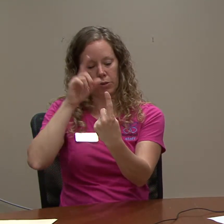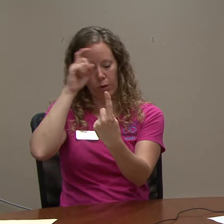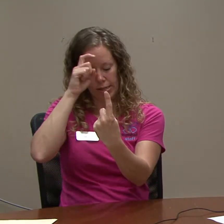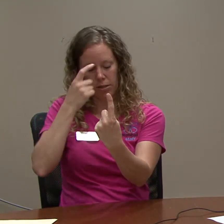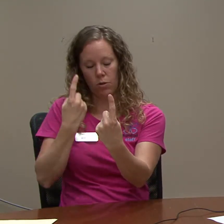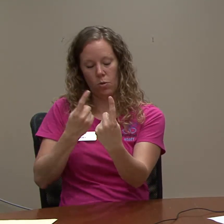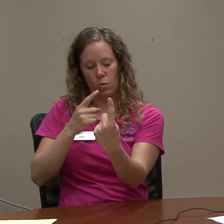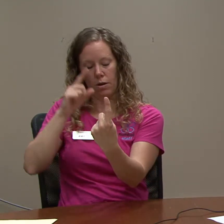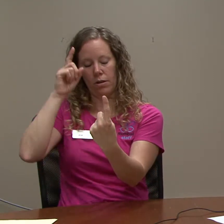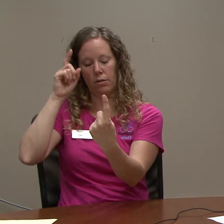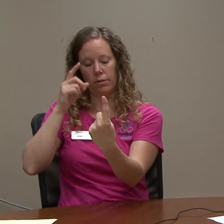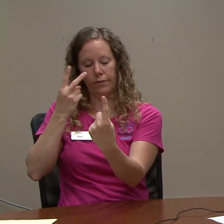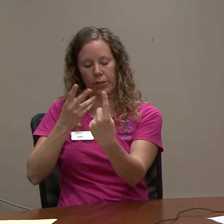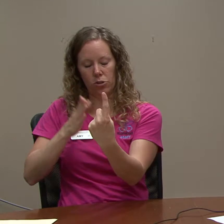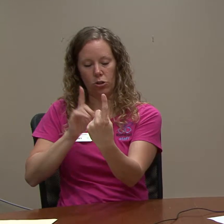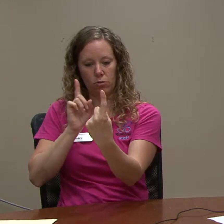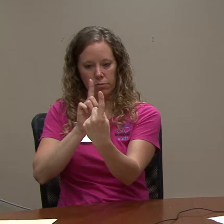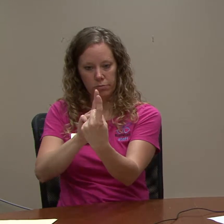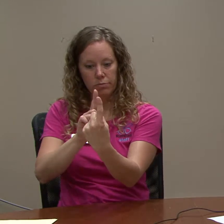is required.